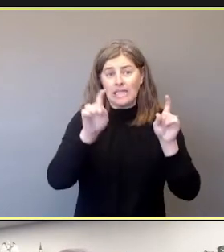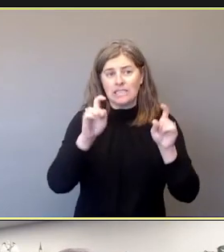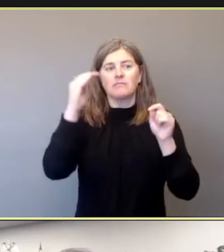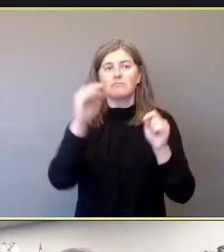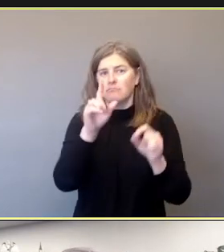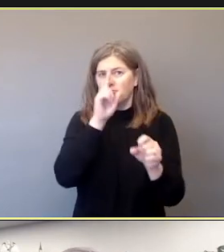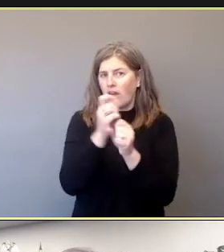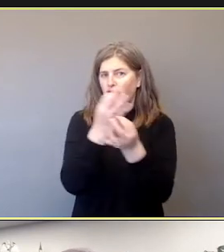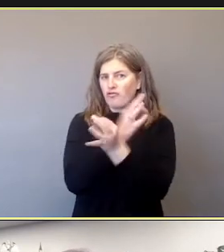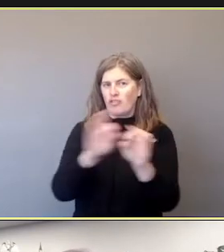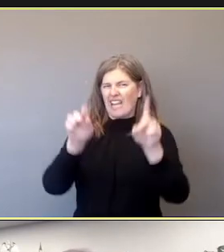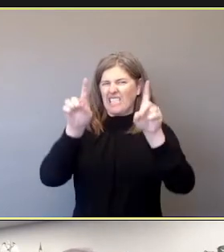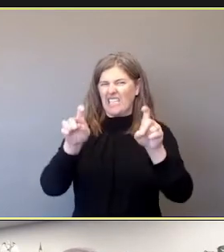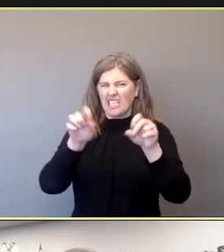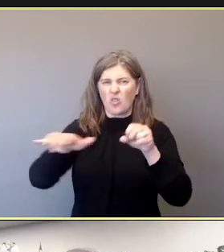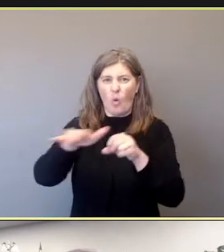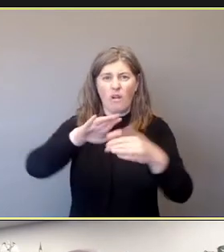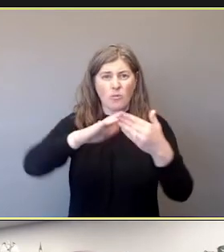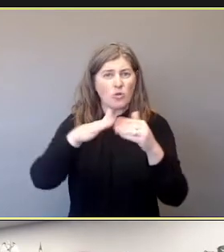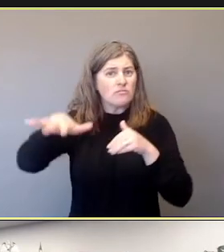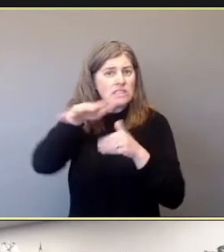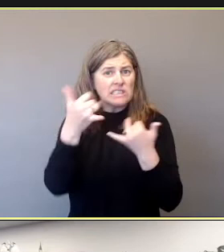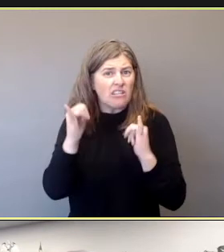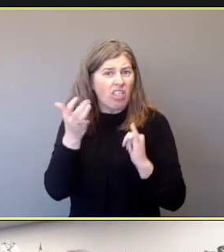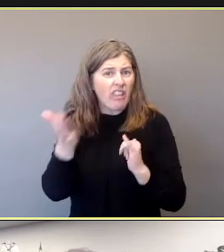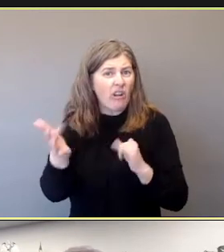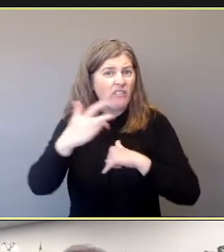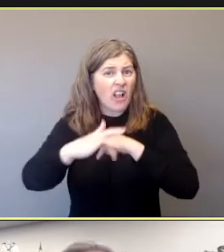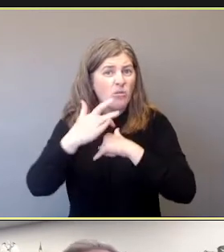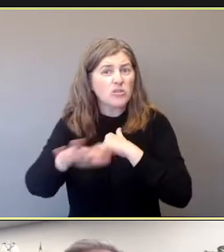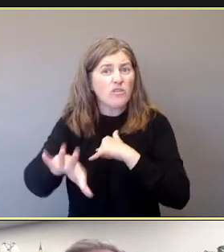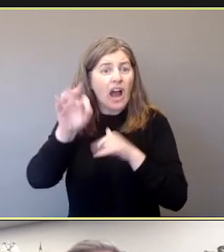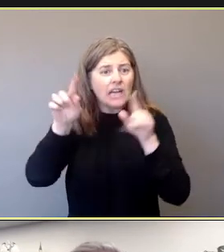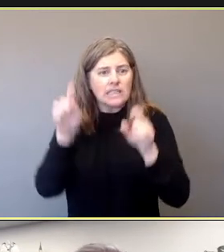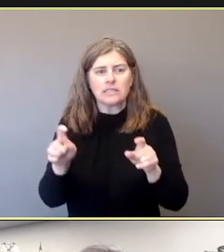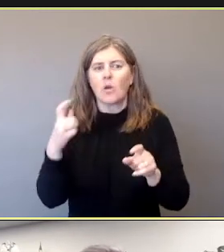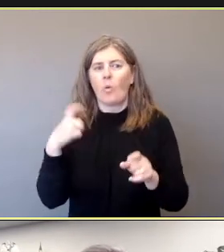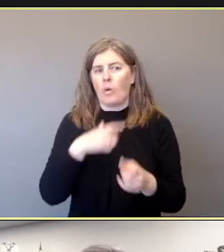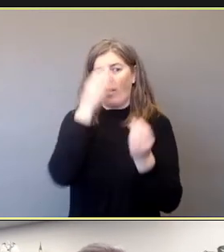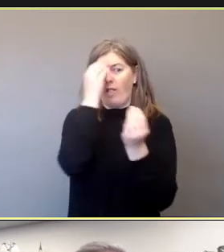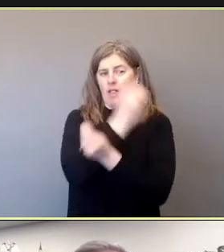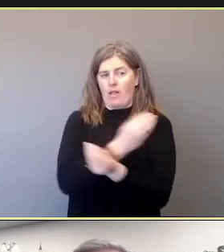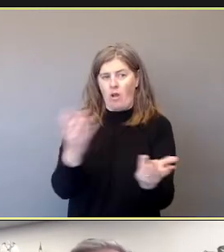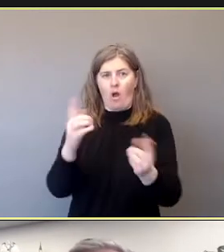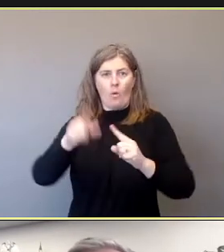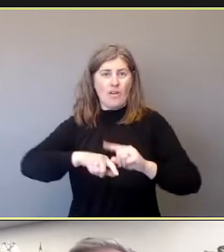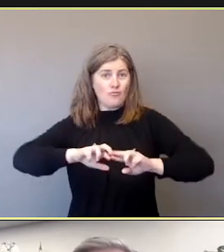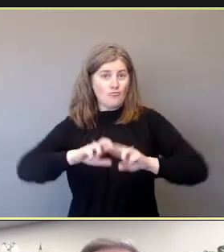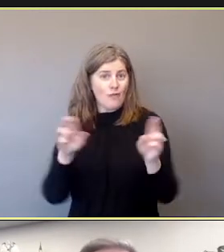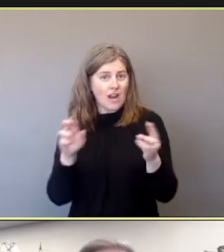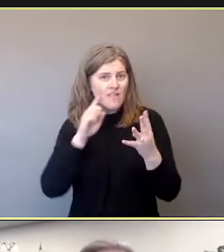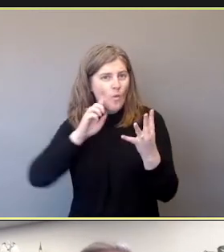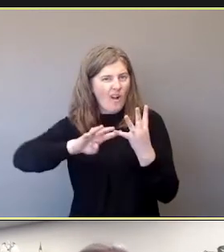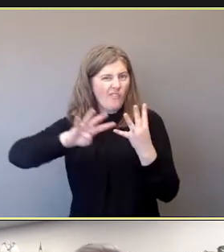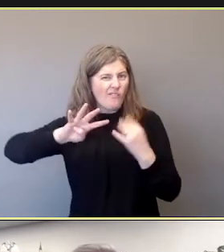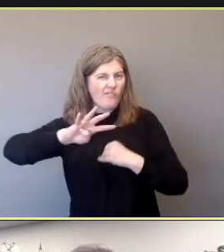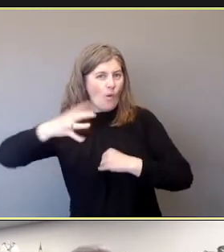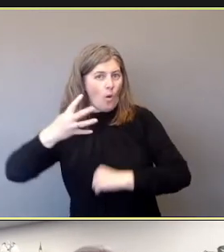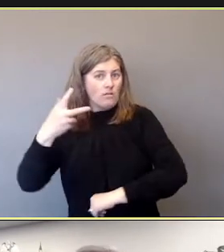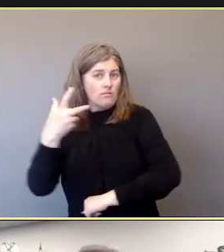testing in your community still out there. We'll let you know when we're ready for a 4th vaccine dose